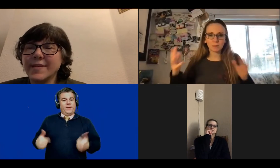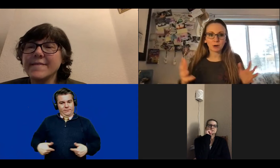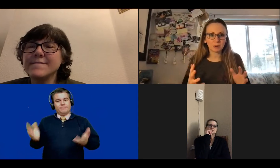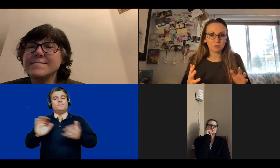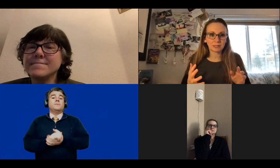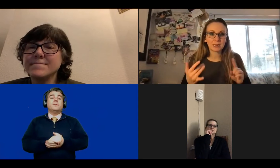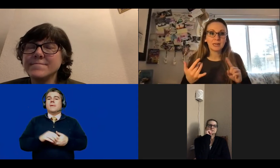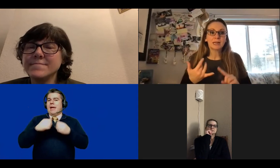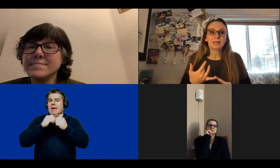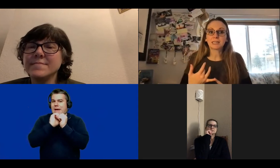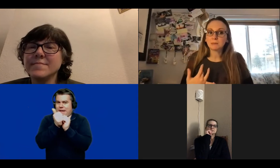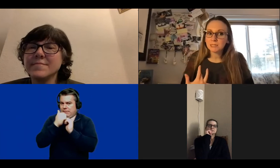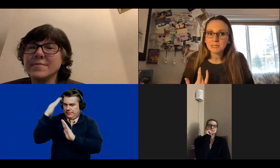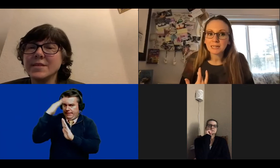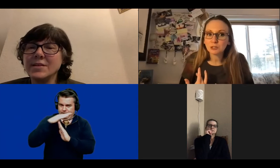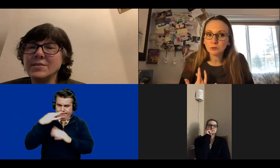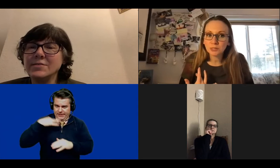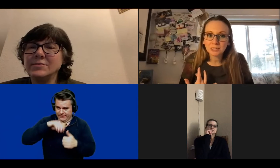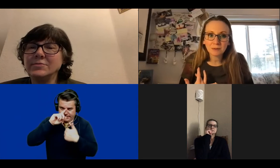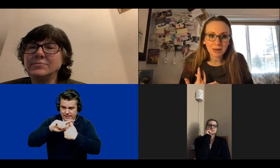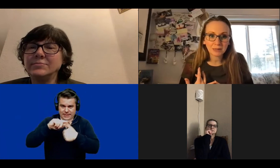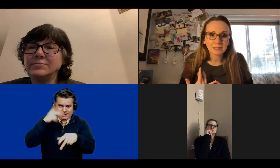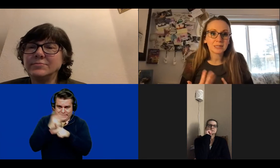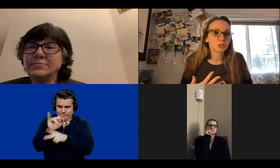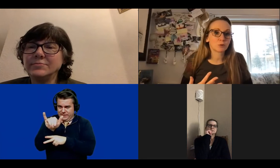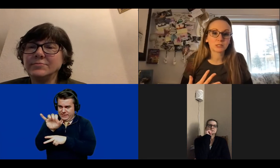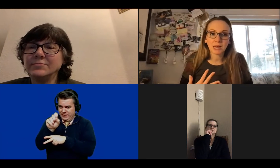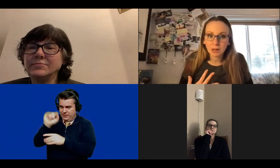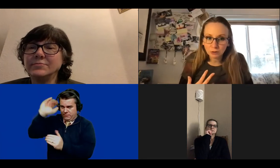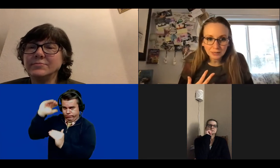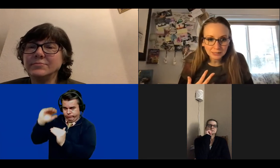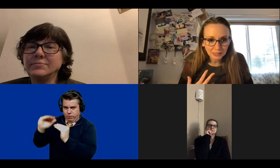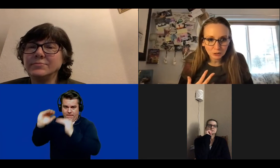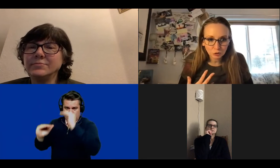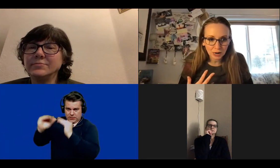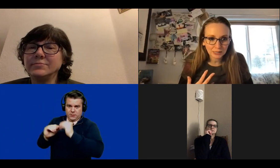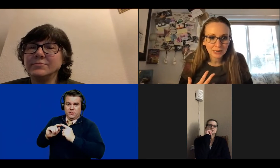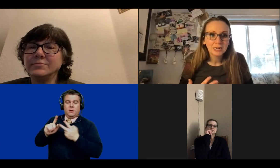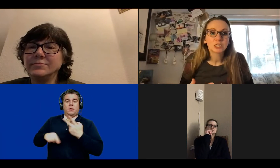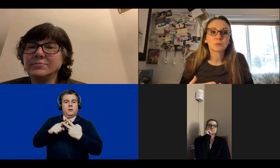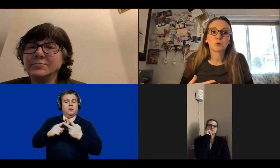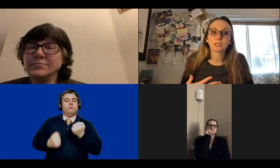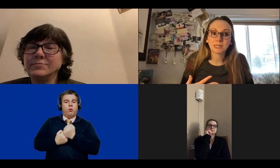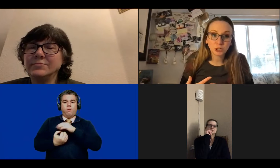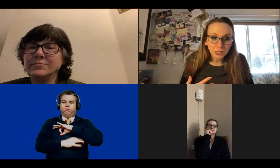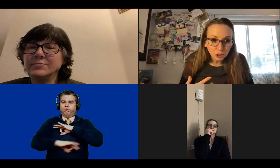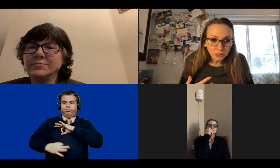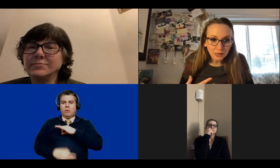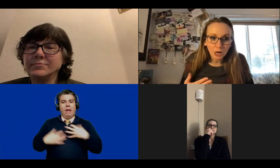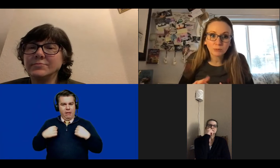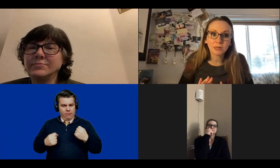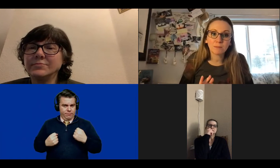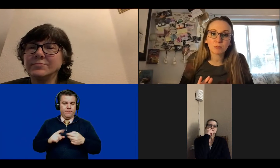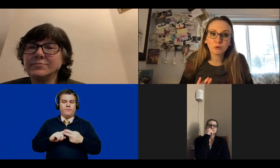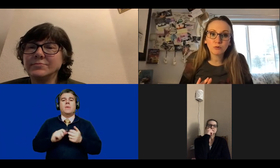the primary benefits. It keeps the intestinal yeast in balance. It supports a healthy intestinal tract, supports